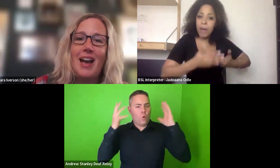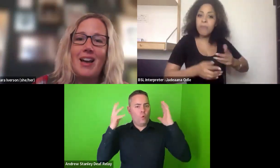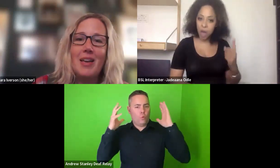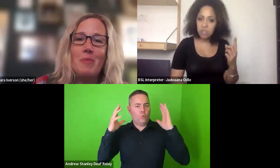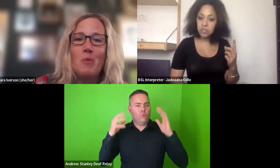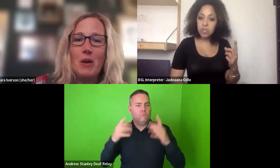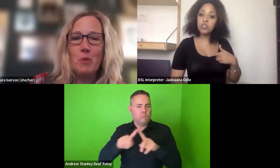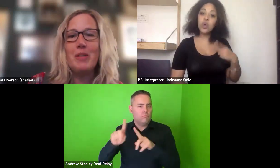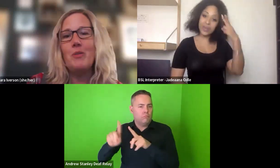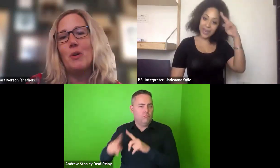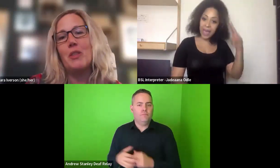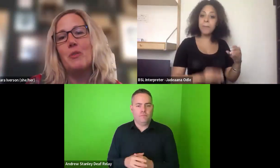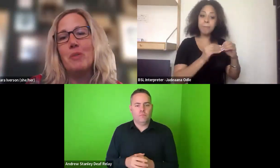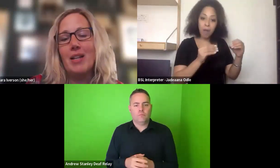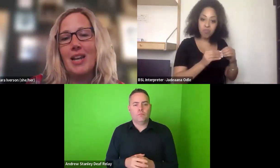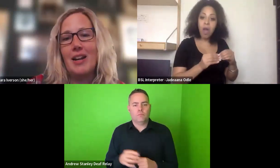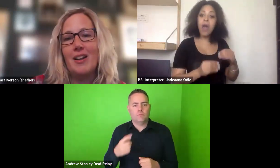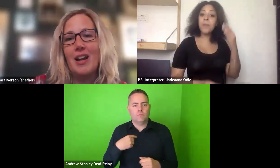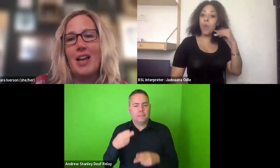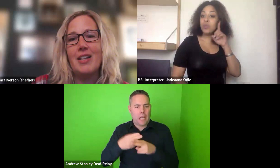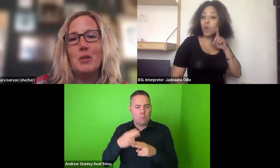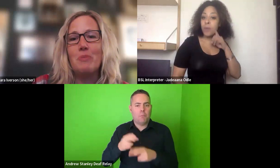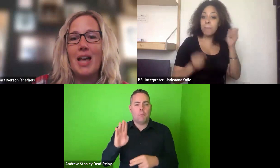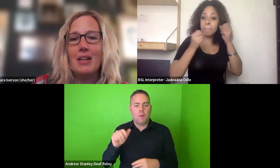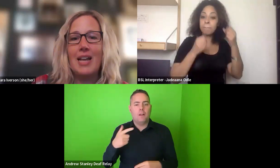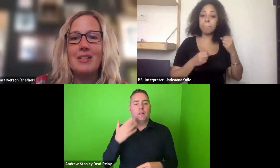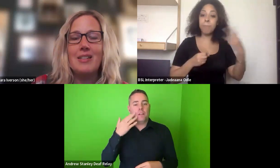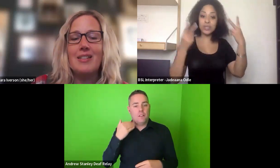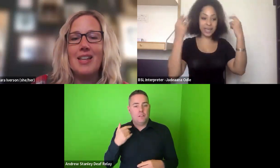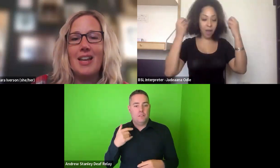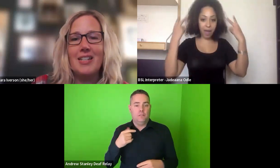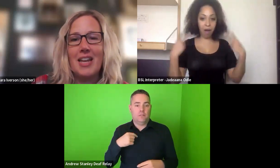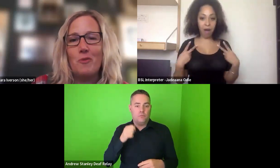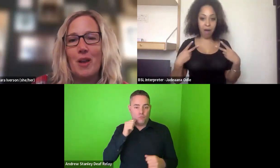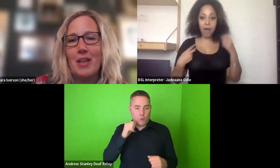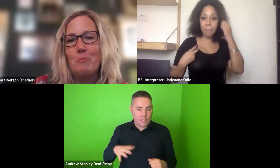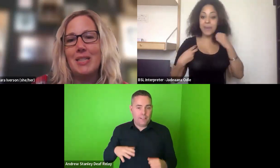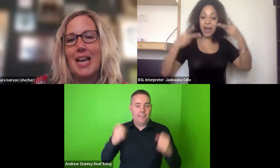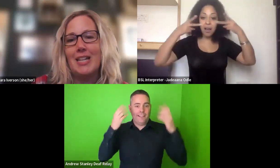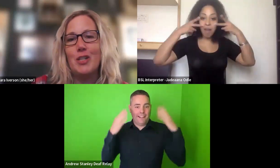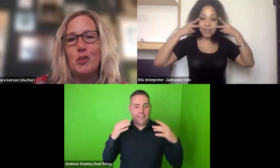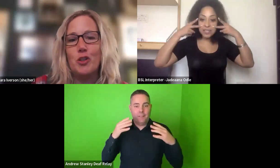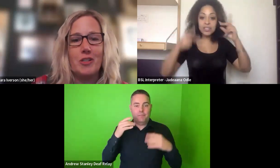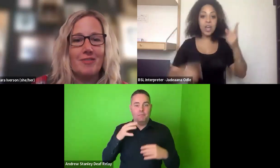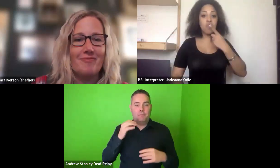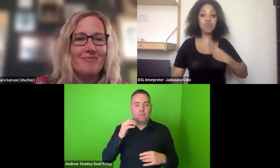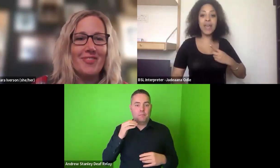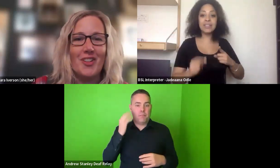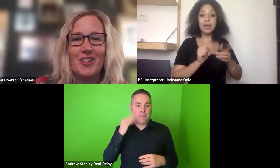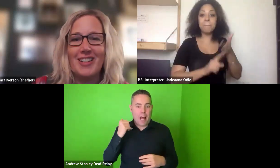Barbara. I am a white woman with blonde hair and black glasses and a red plaid